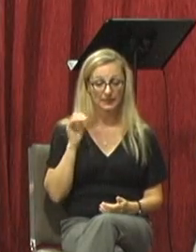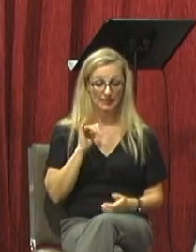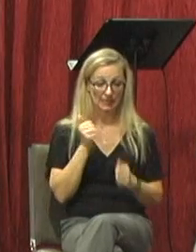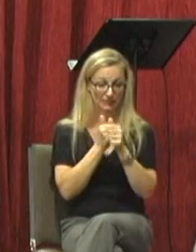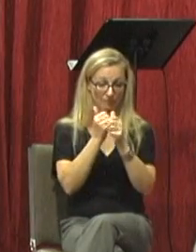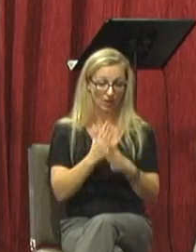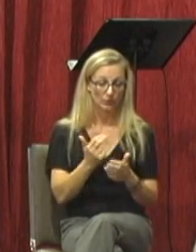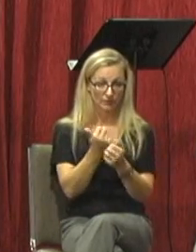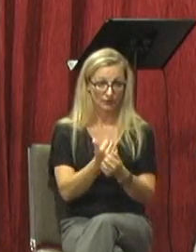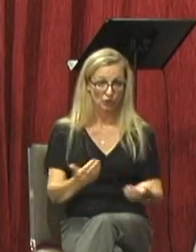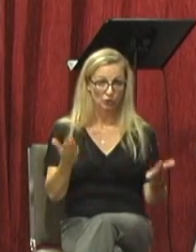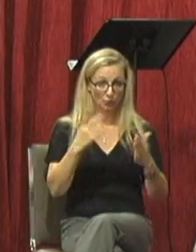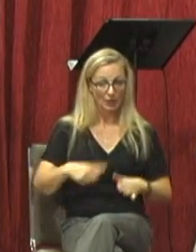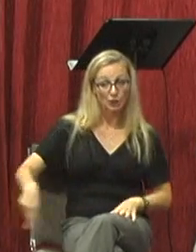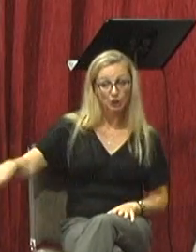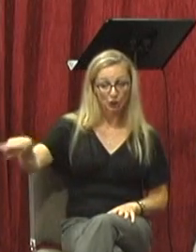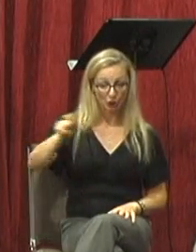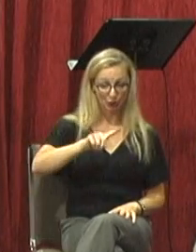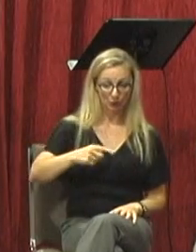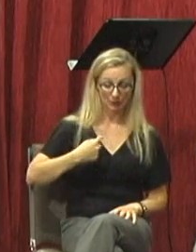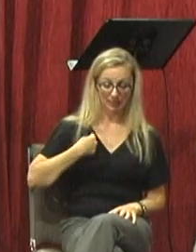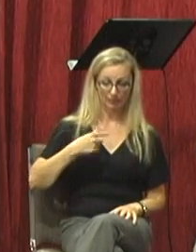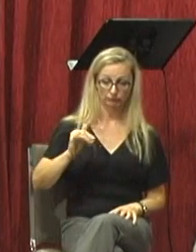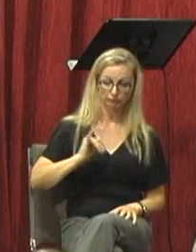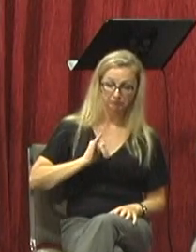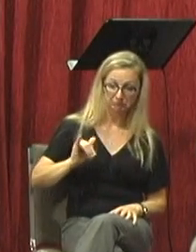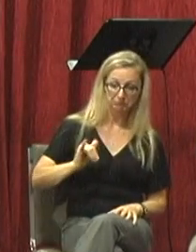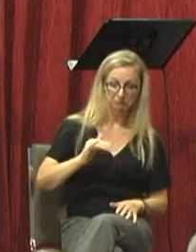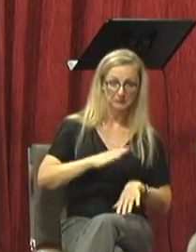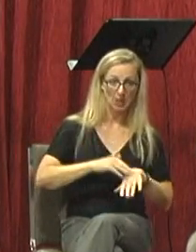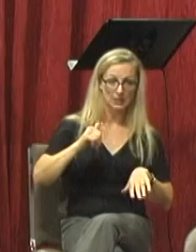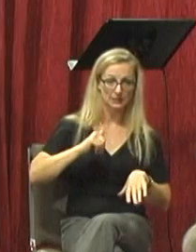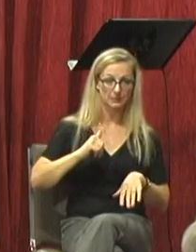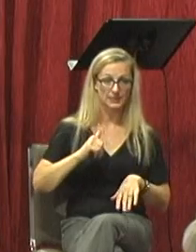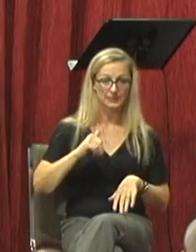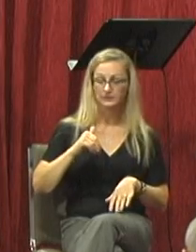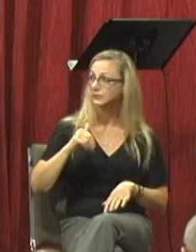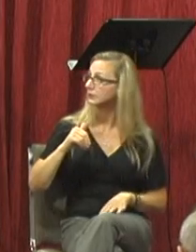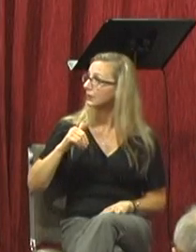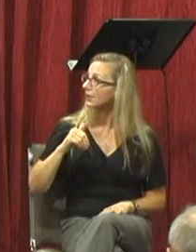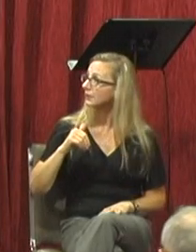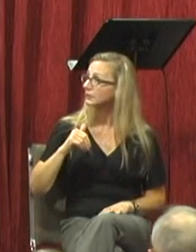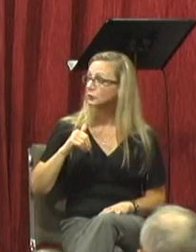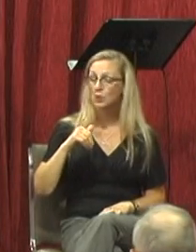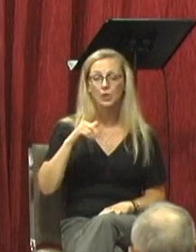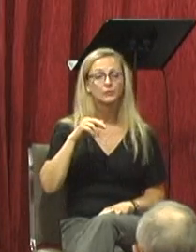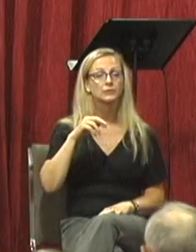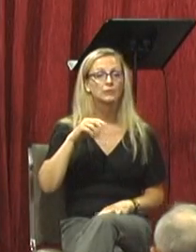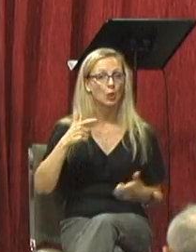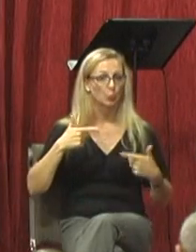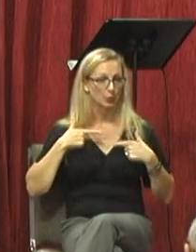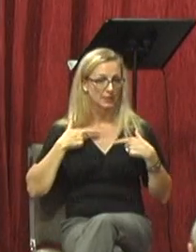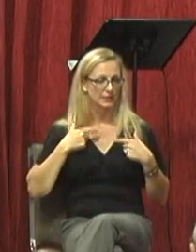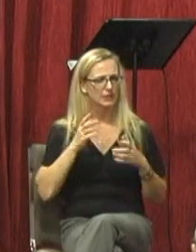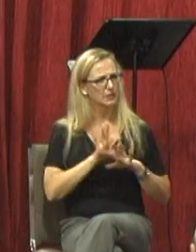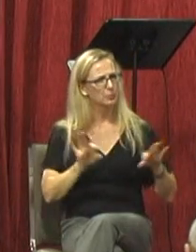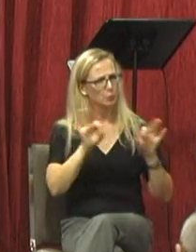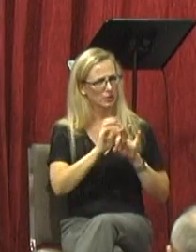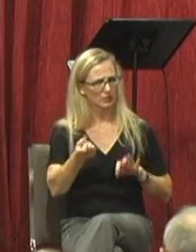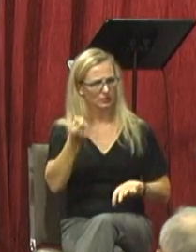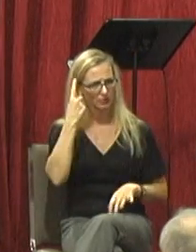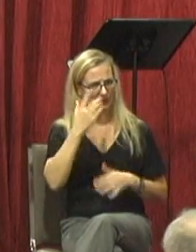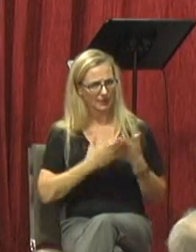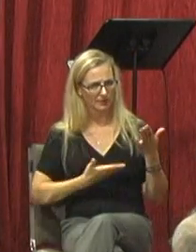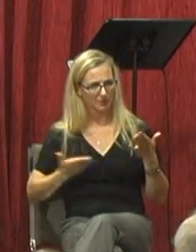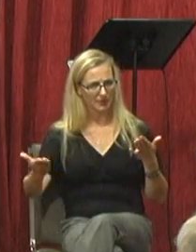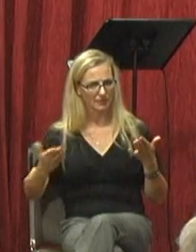of Yeshua, you and I were all called to be Kohanim, it's important to understand some things. What